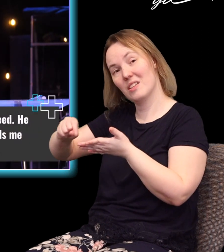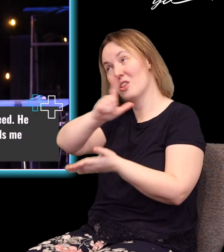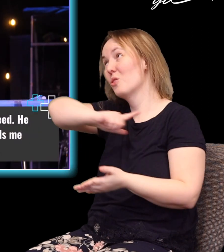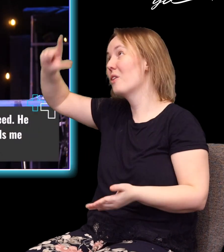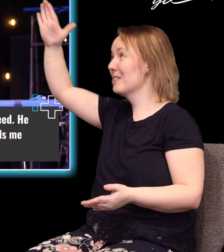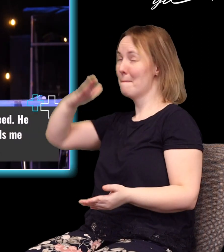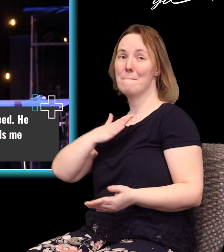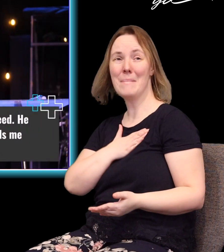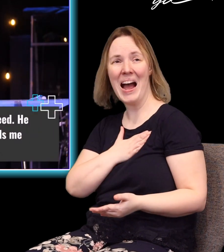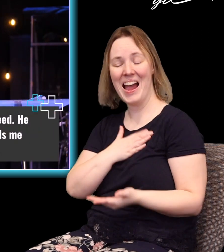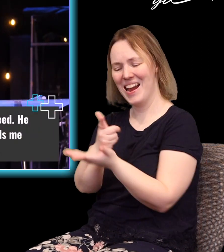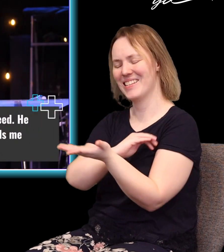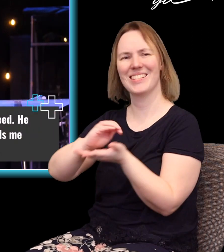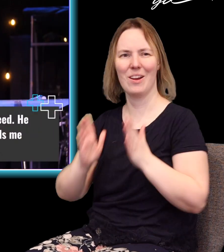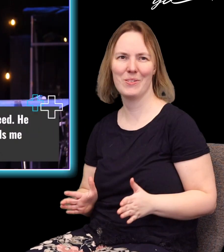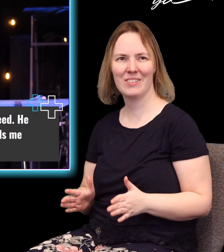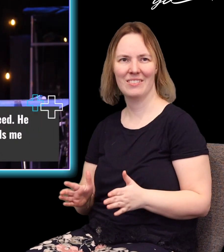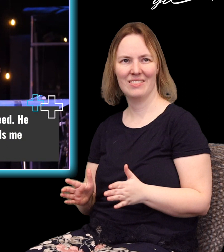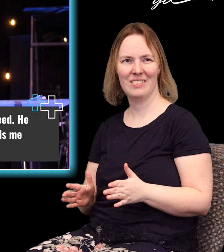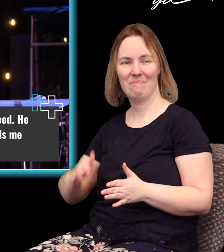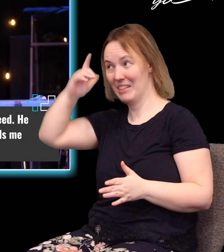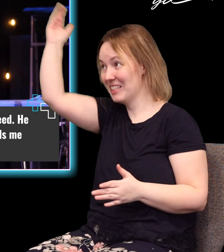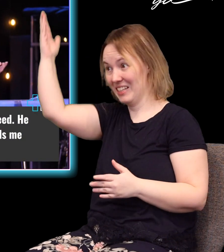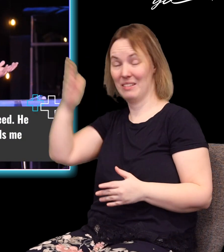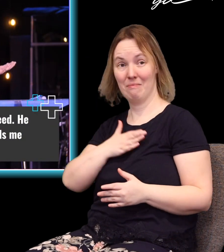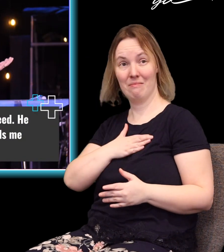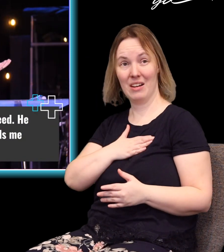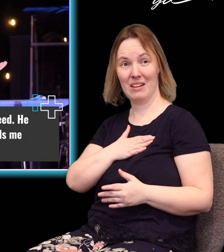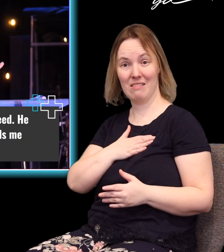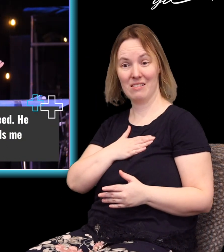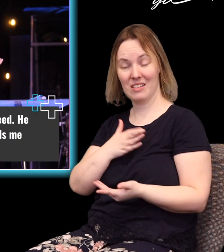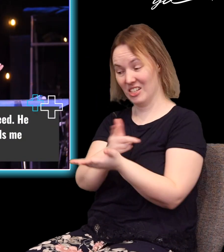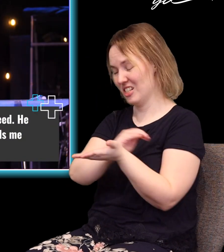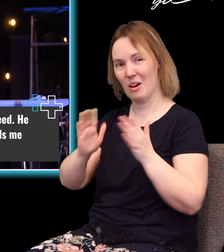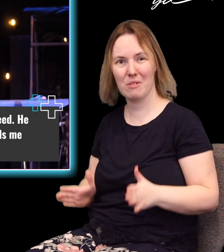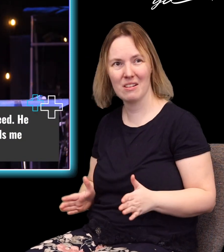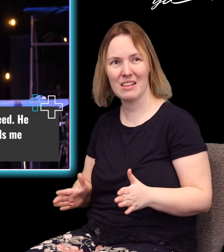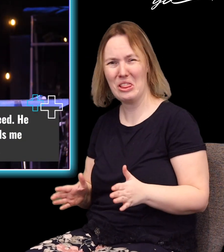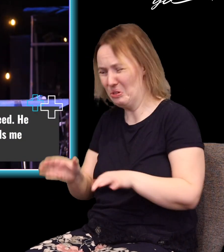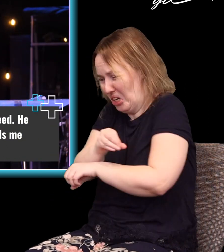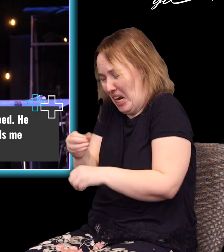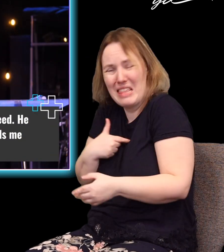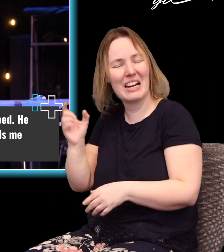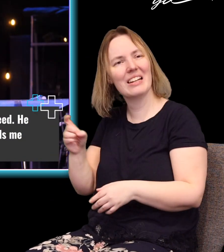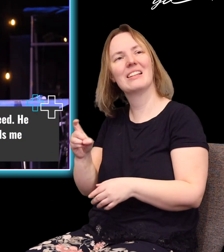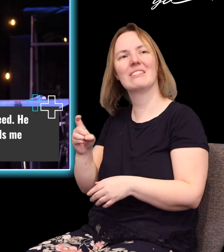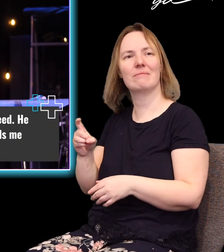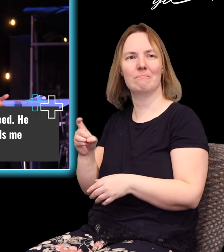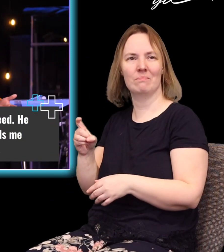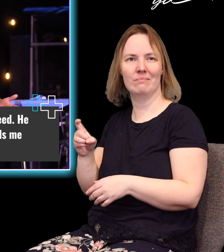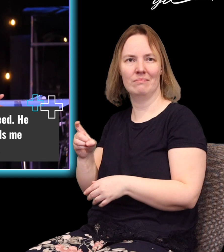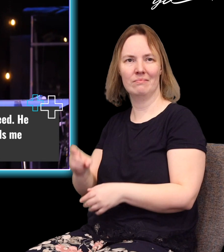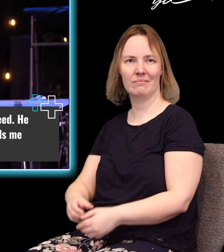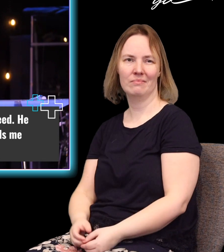beautiful relationship he understood. And because he's my shepherd, there's nothing that I need. I have everything that I need. He makes me to